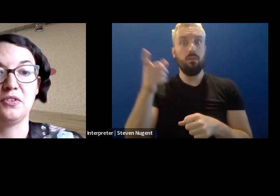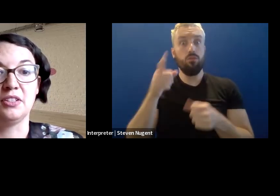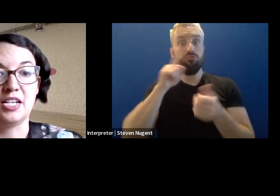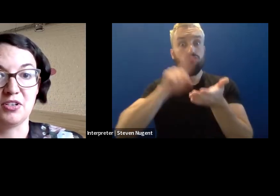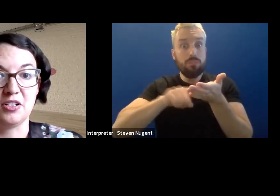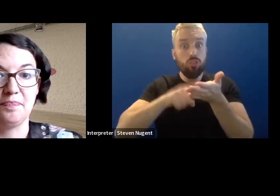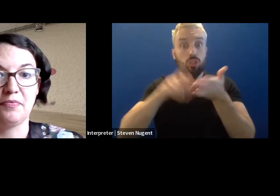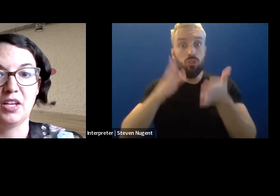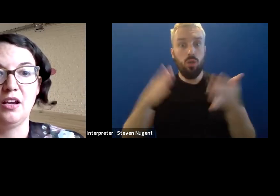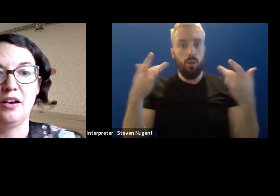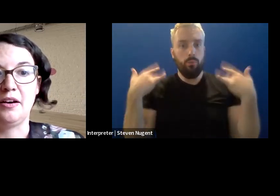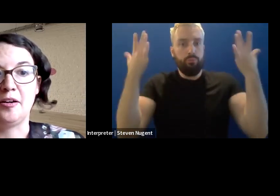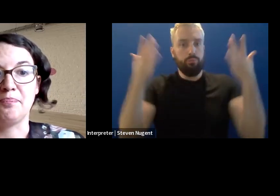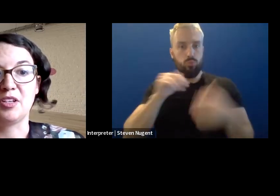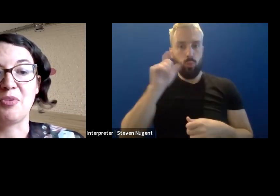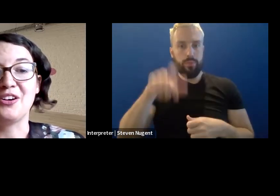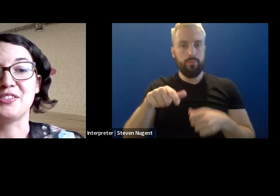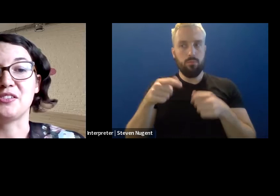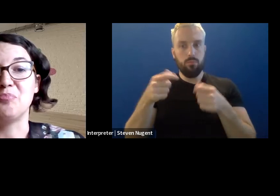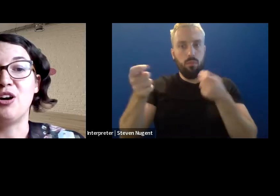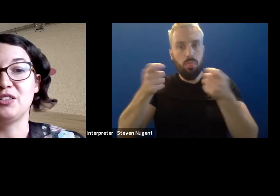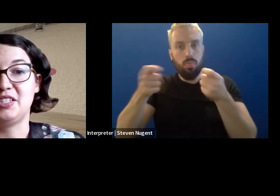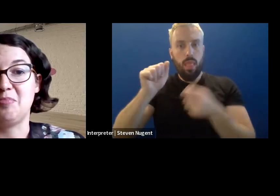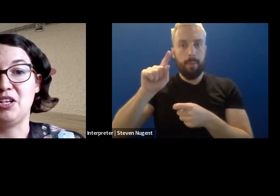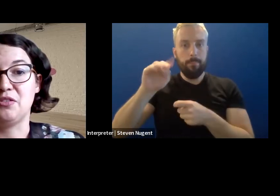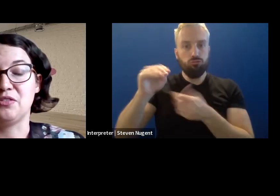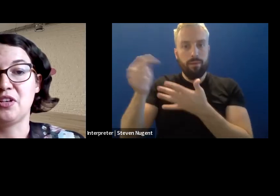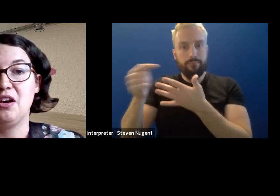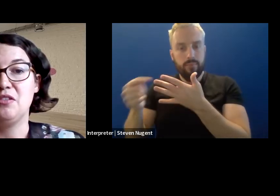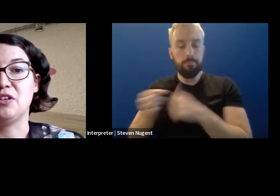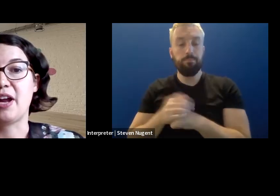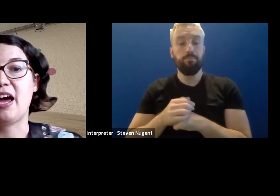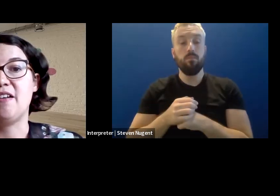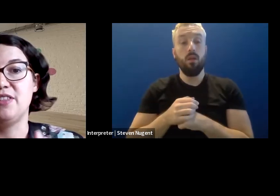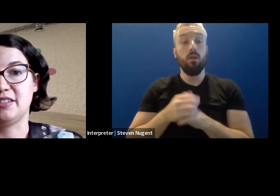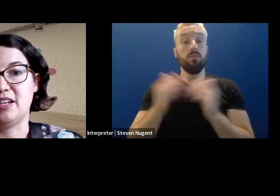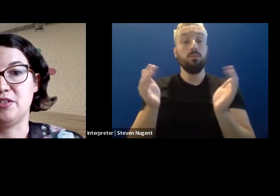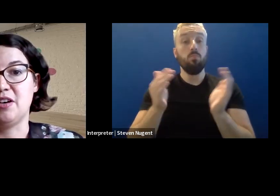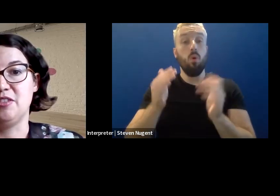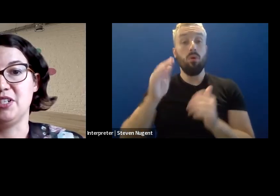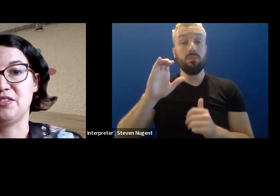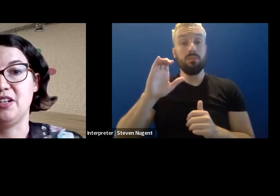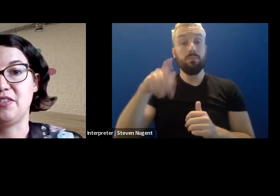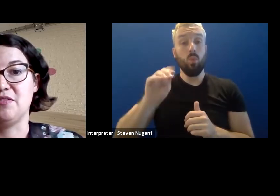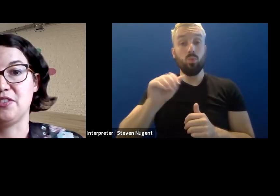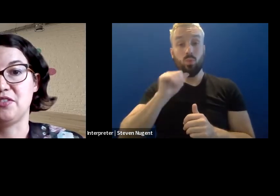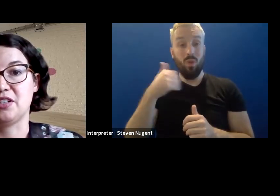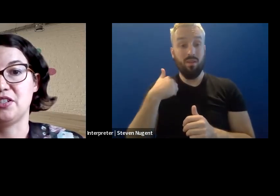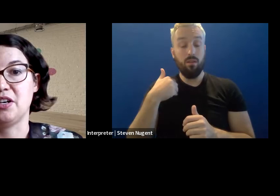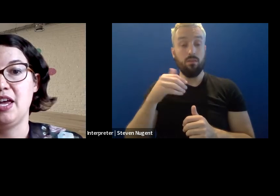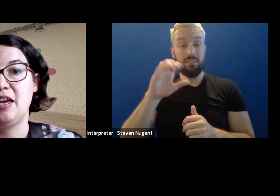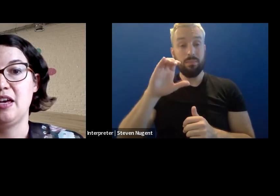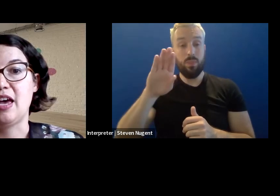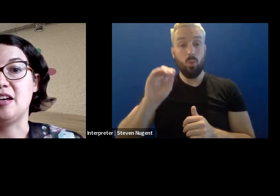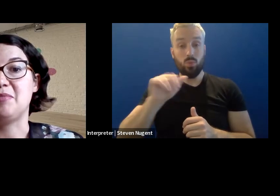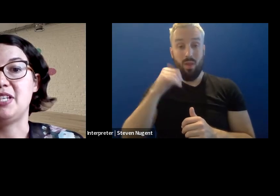administrative labor. Partners at smaller CBOs who don't have this level of administrative